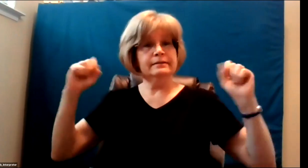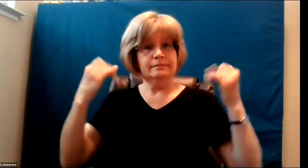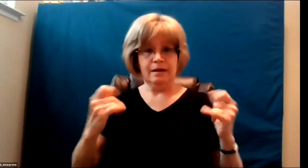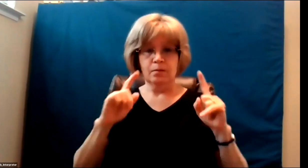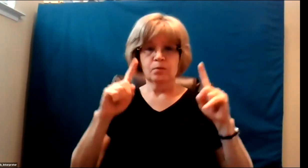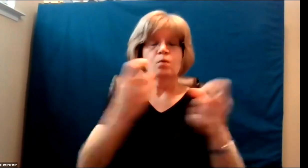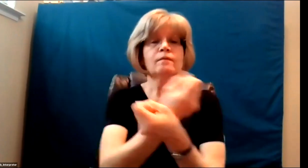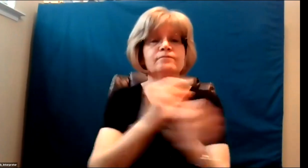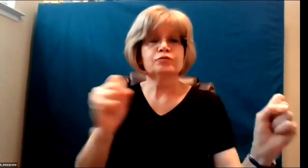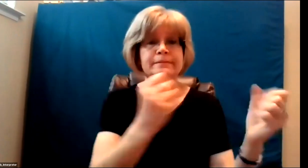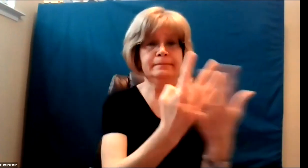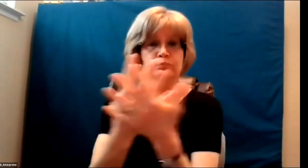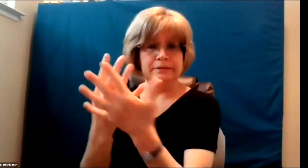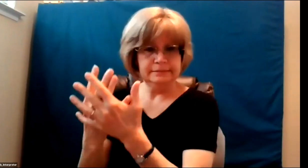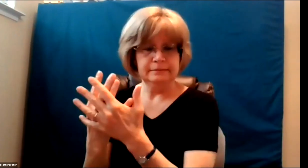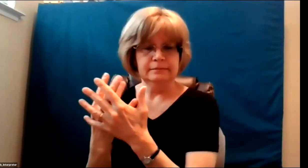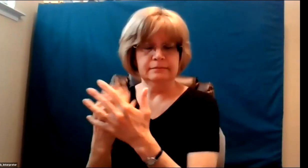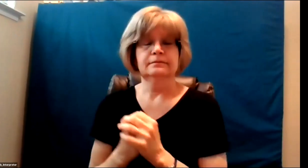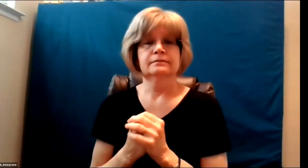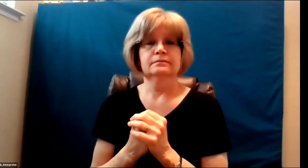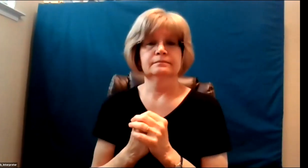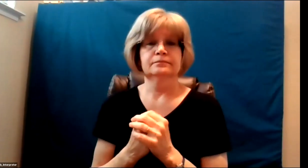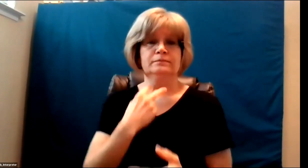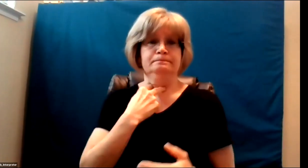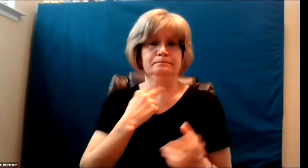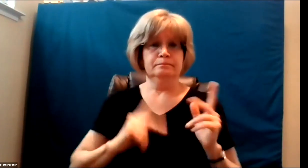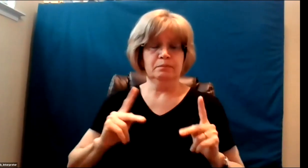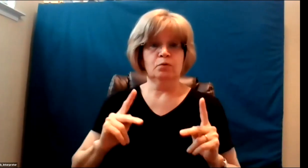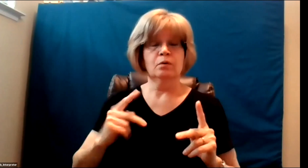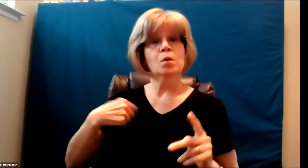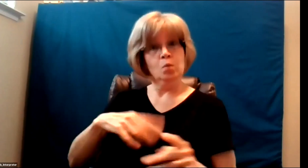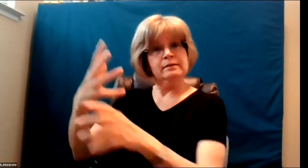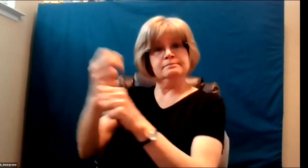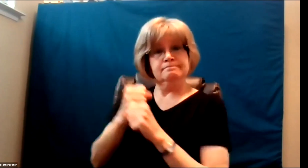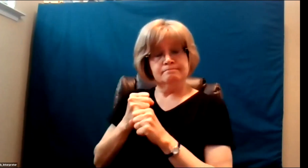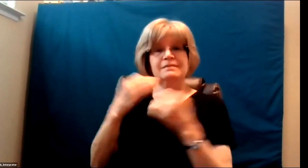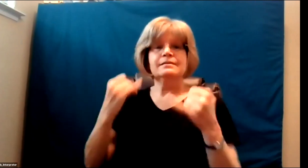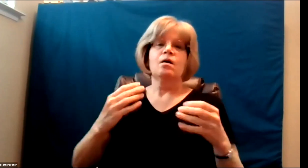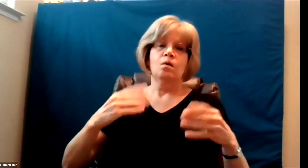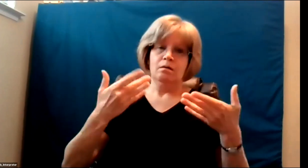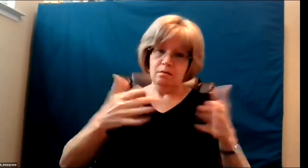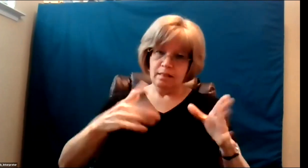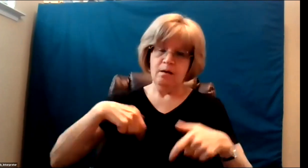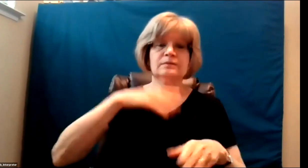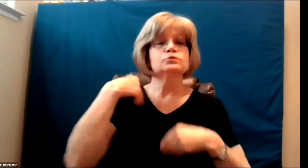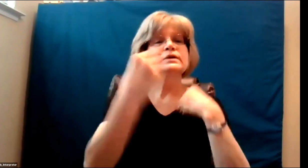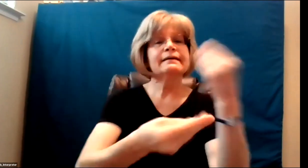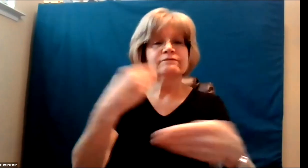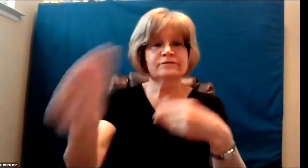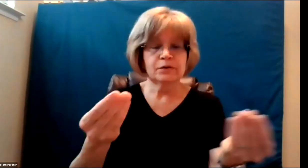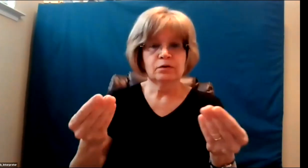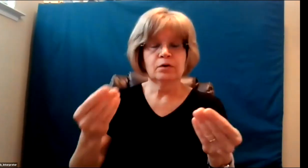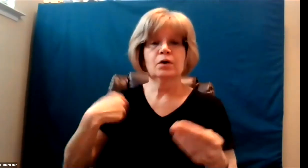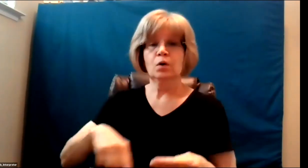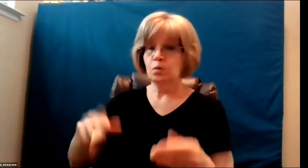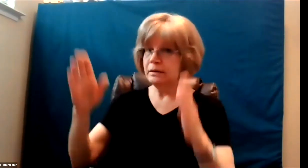to set free the imprisoned. As we have received, let us give. And as we have